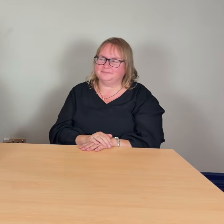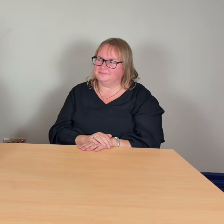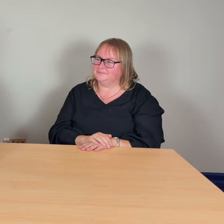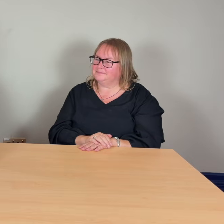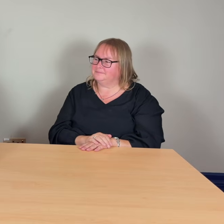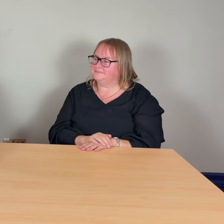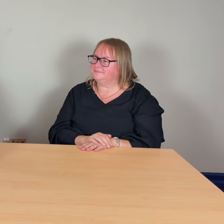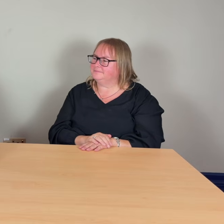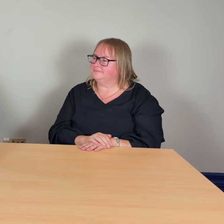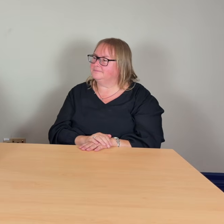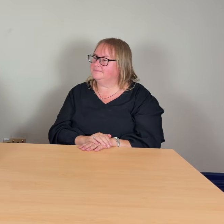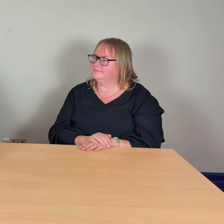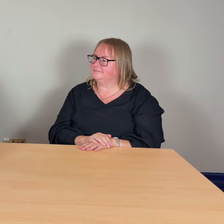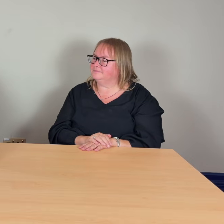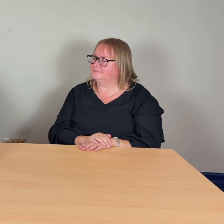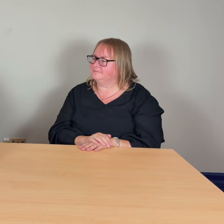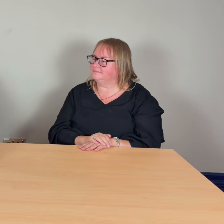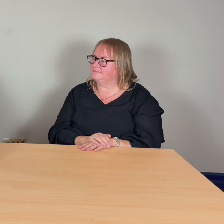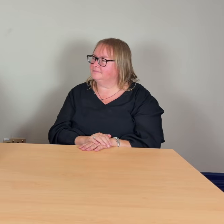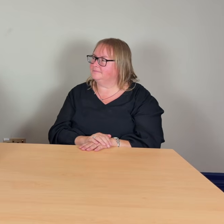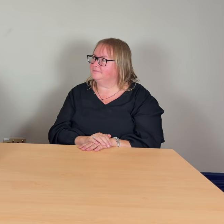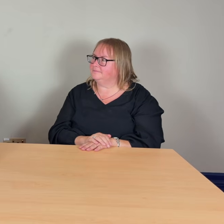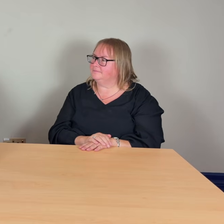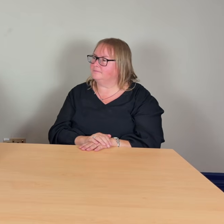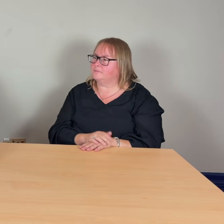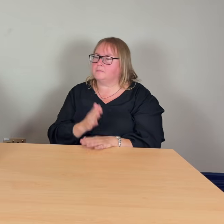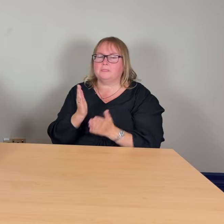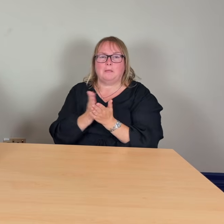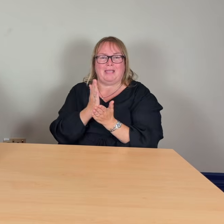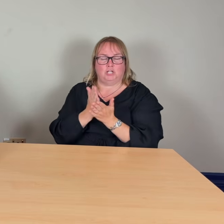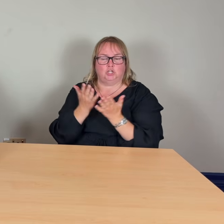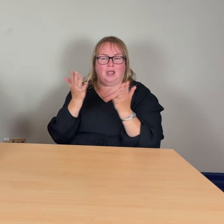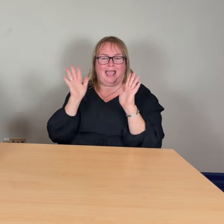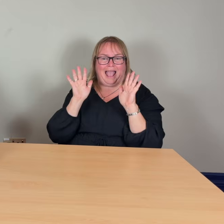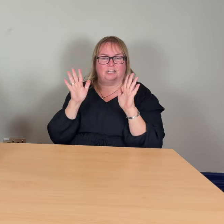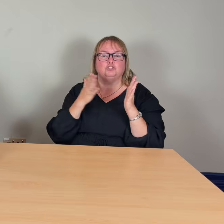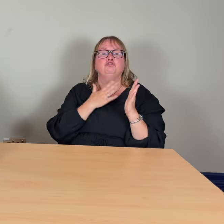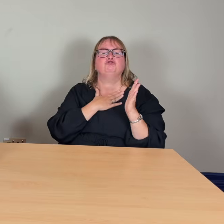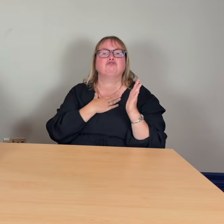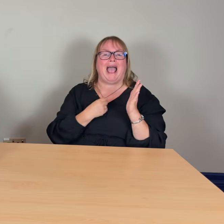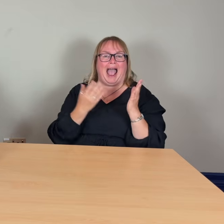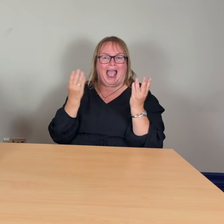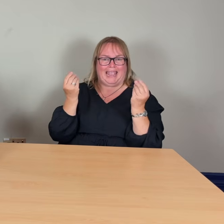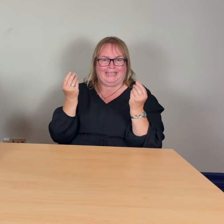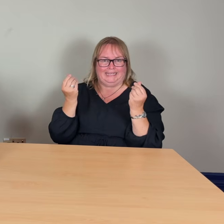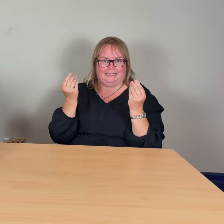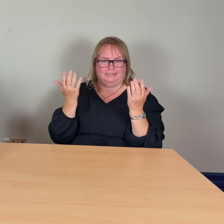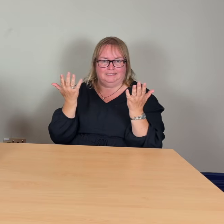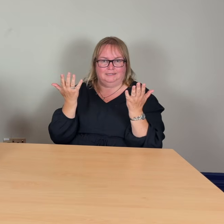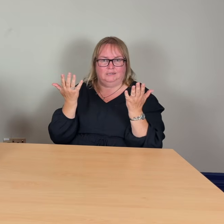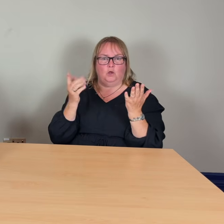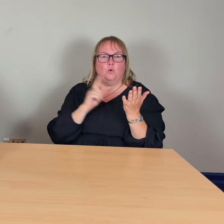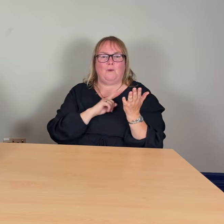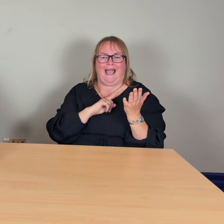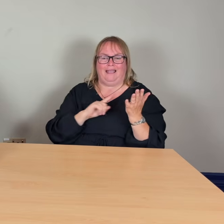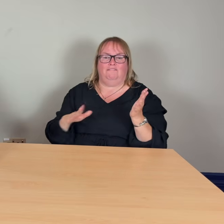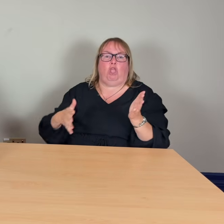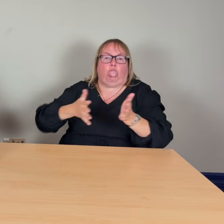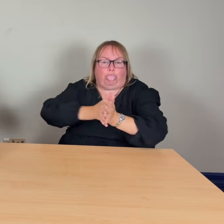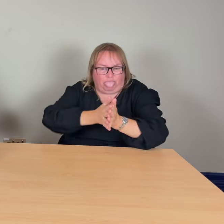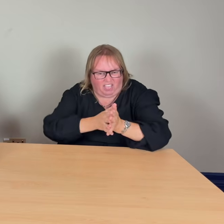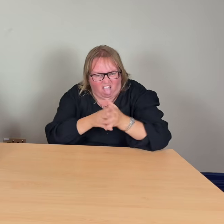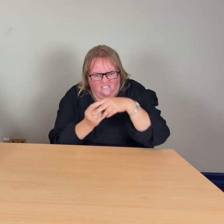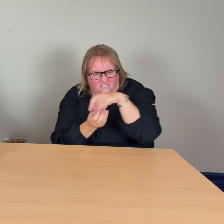And then I need to make sure that my hands are absolutely dry for this point, so I don't stick to the shape.